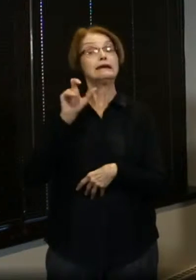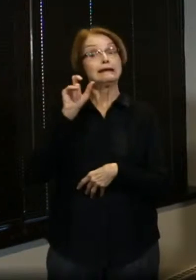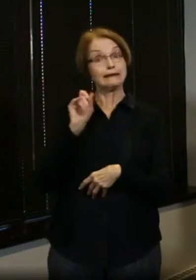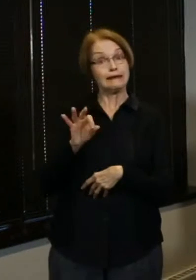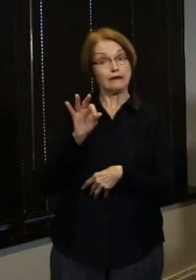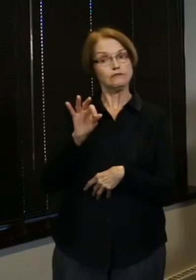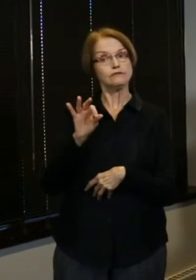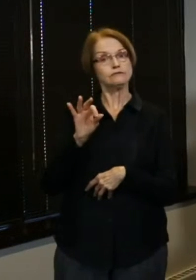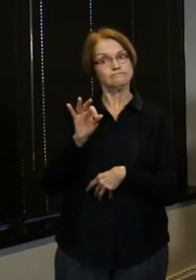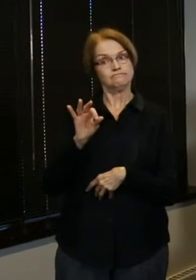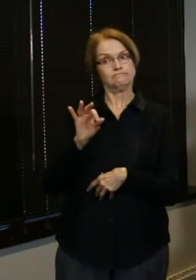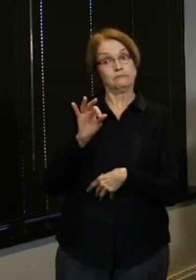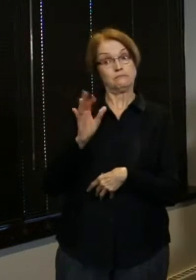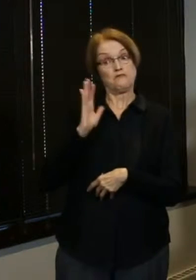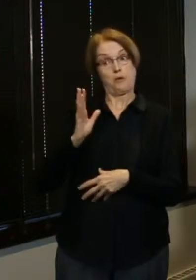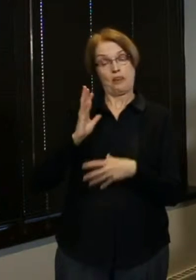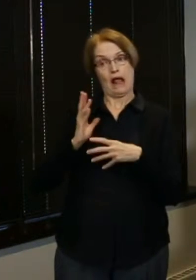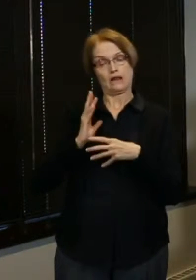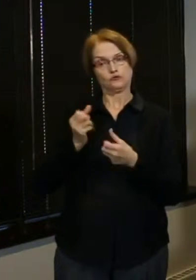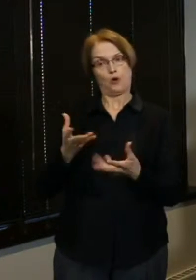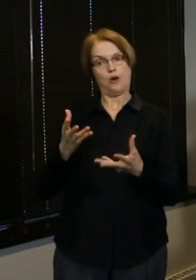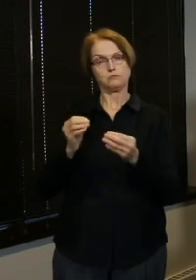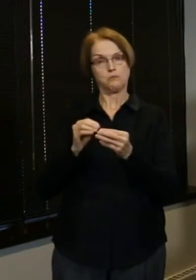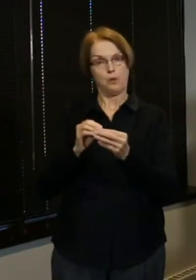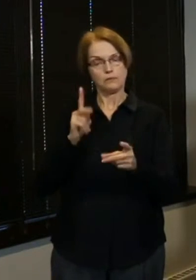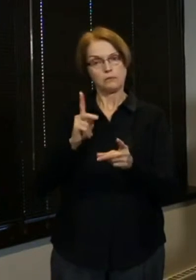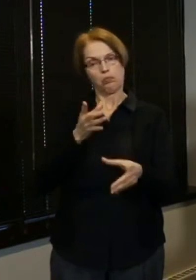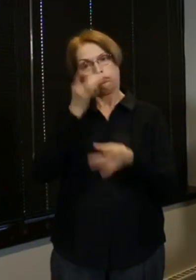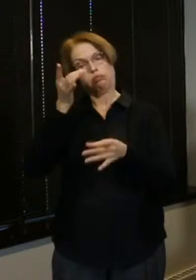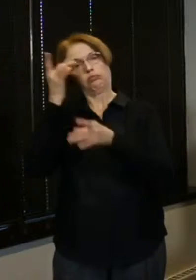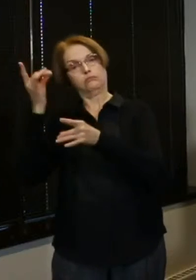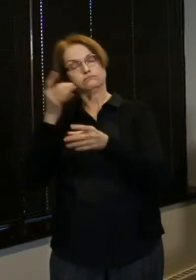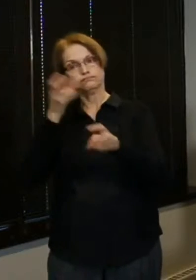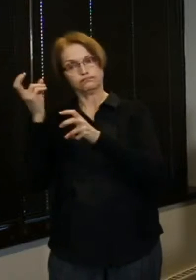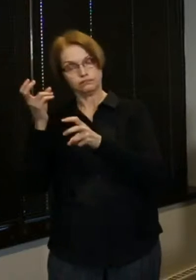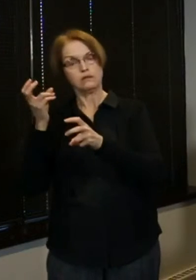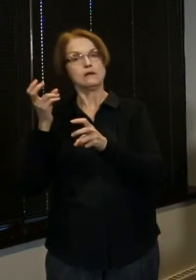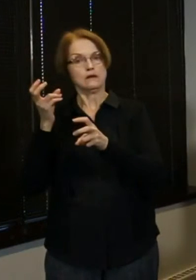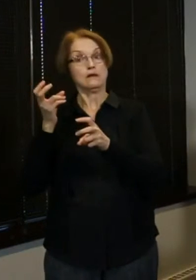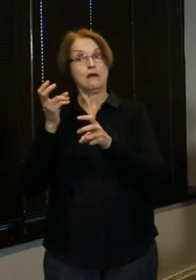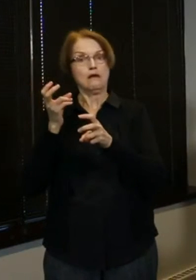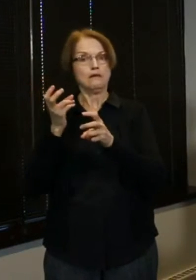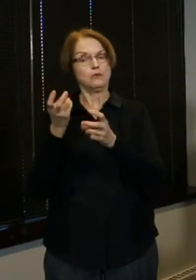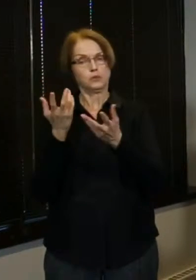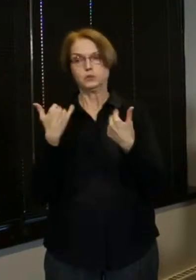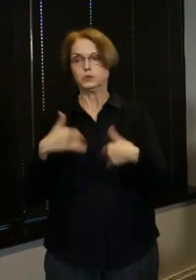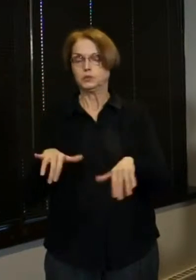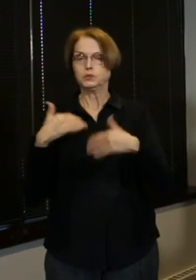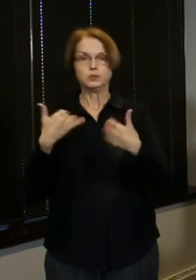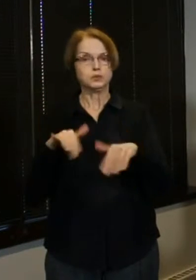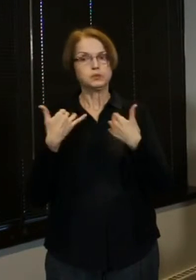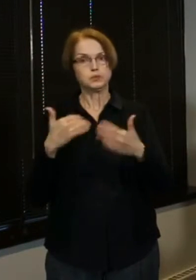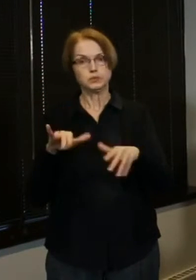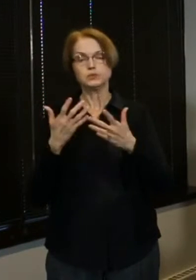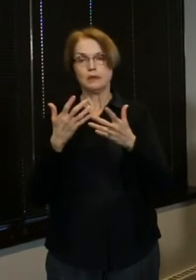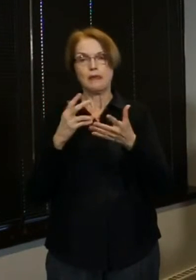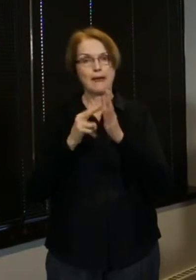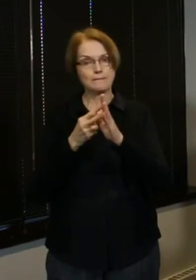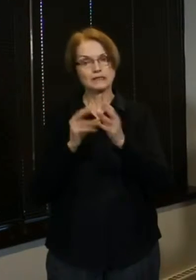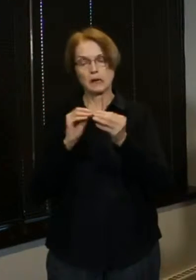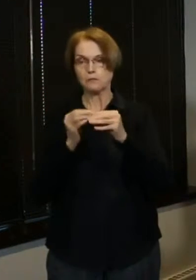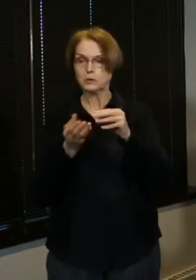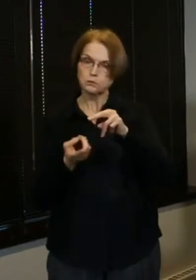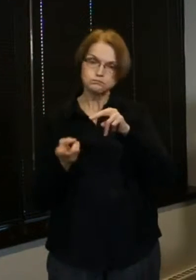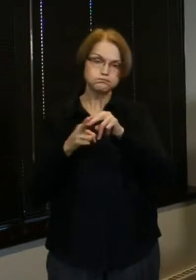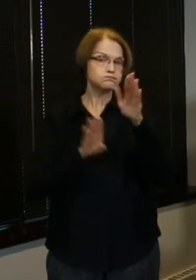of the holidays, any progress really that we've made since that peak time is going to become undone, and that stress to